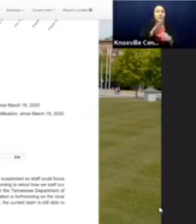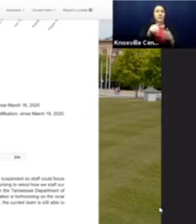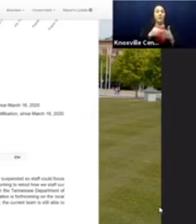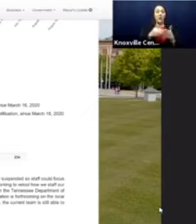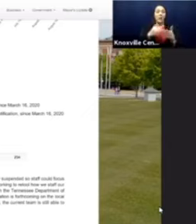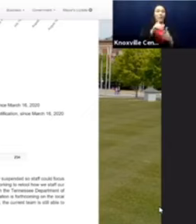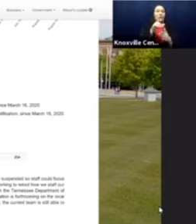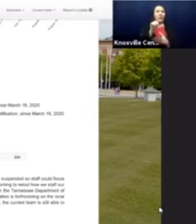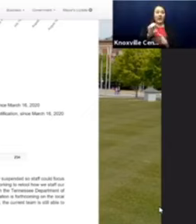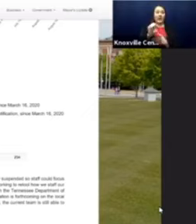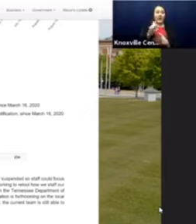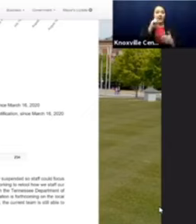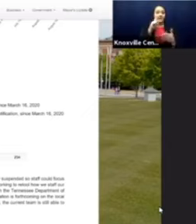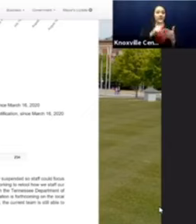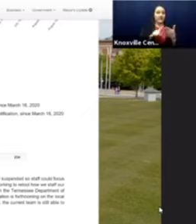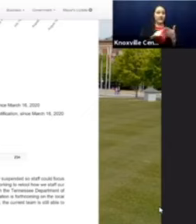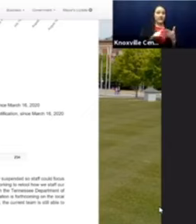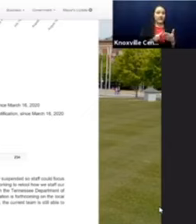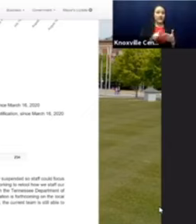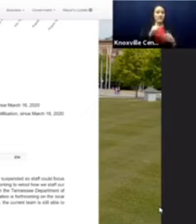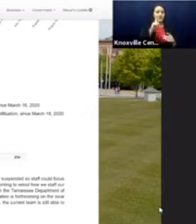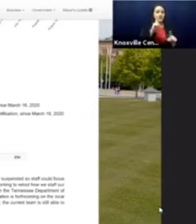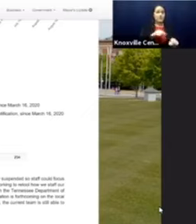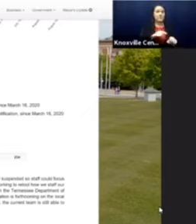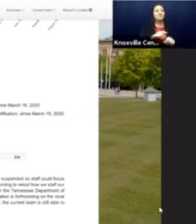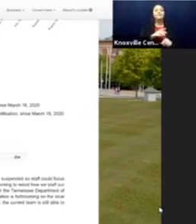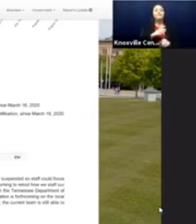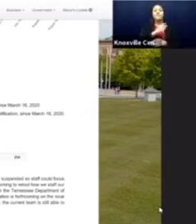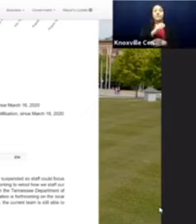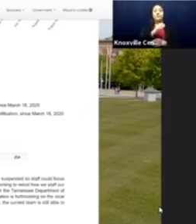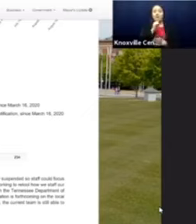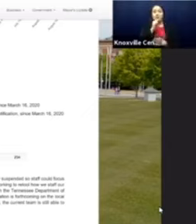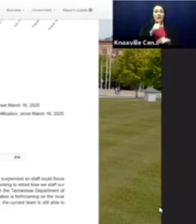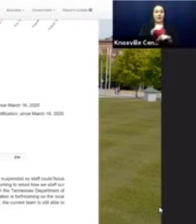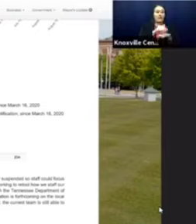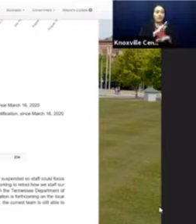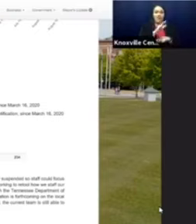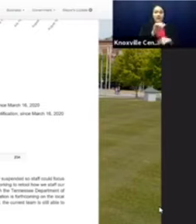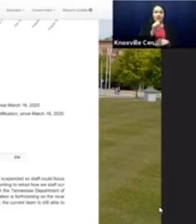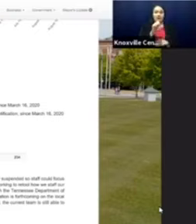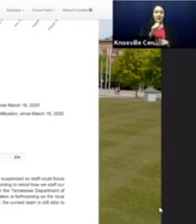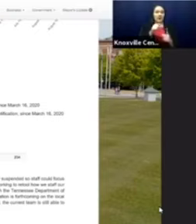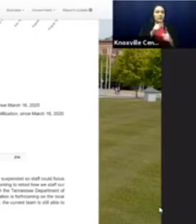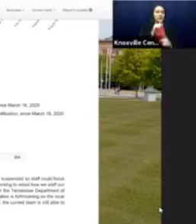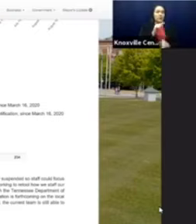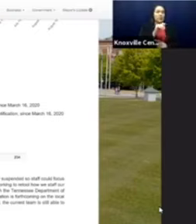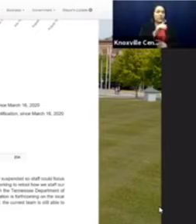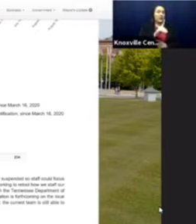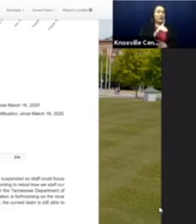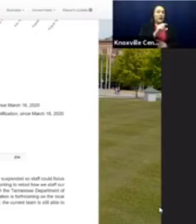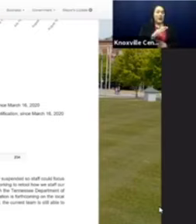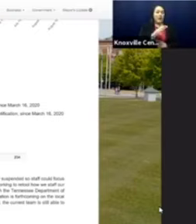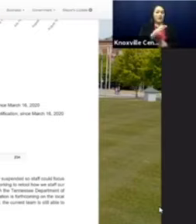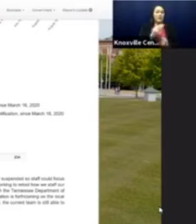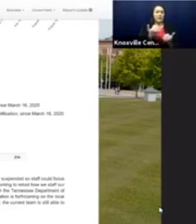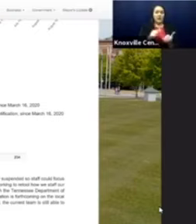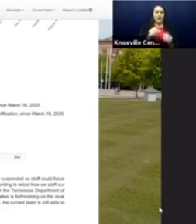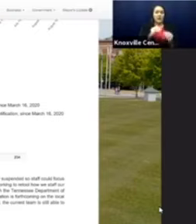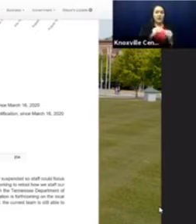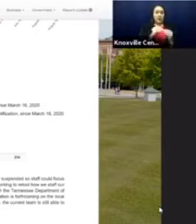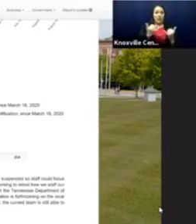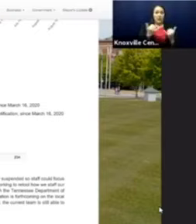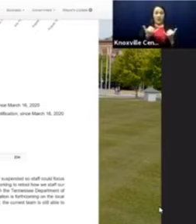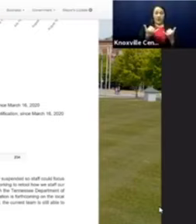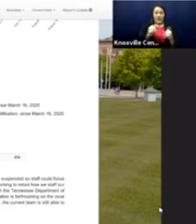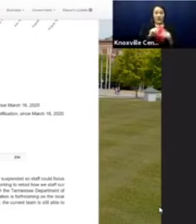components and of the response and no longer send any cases to TDH to be interviewed. With our current team, we've realized that we have